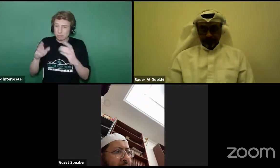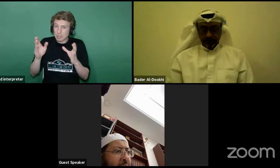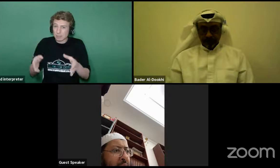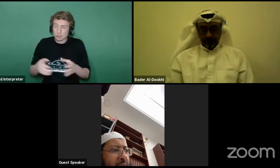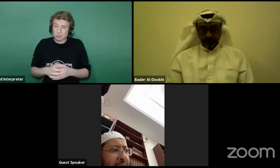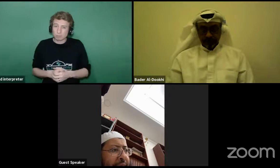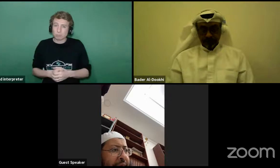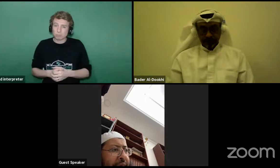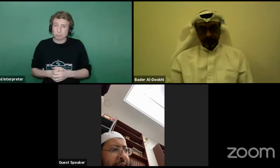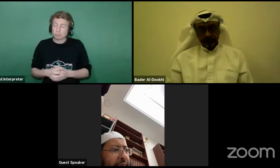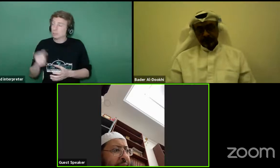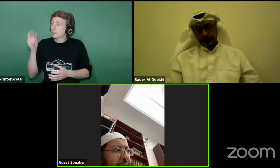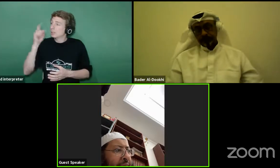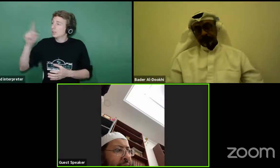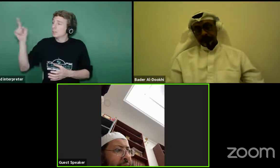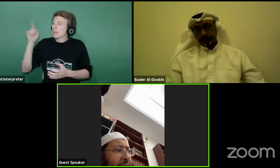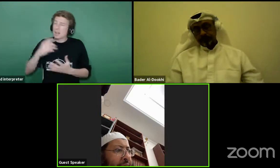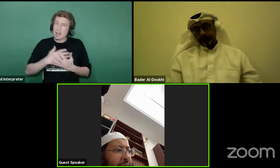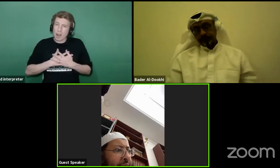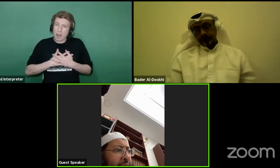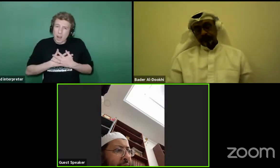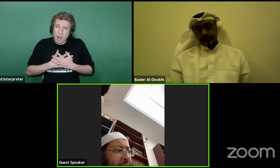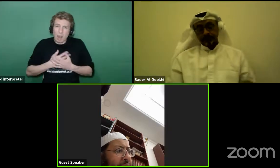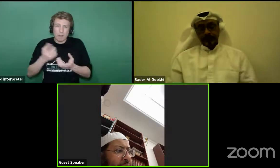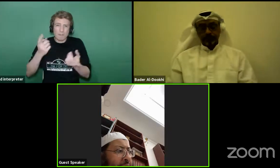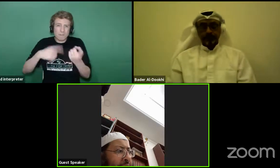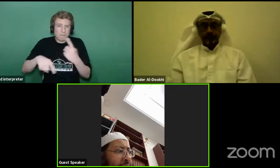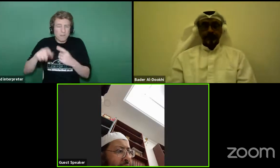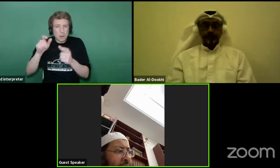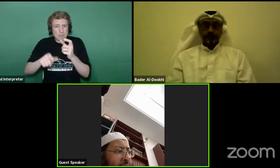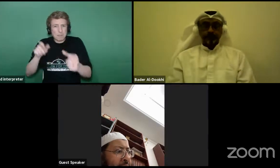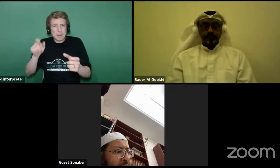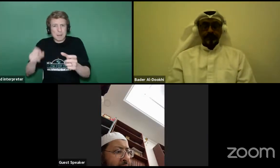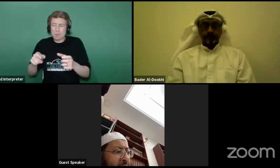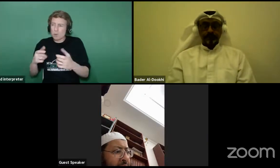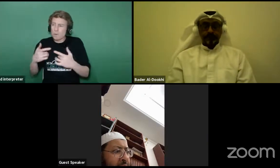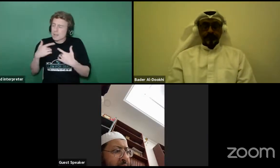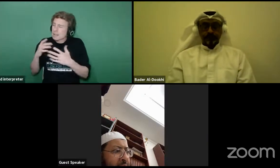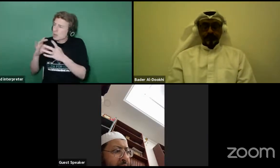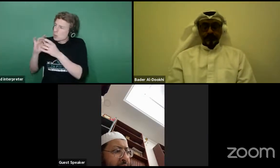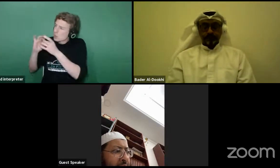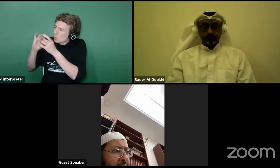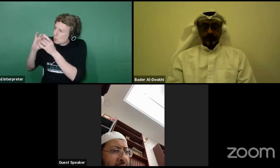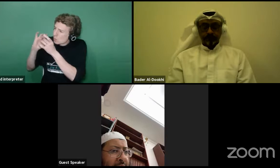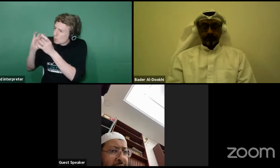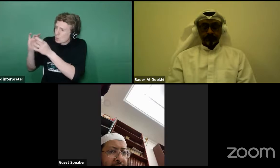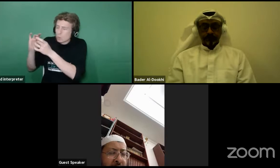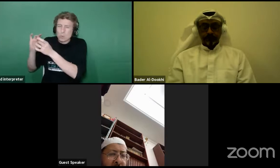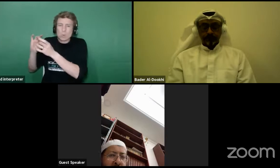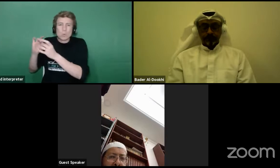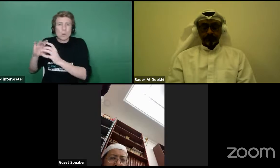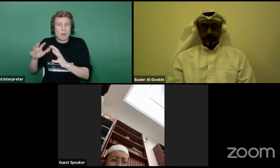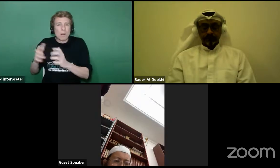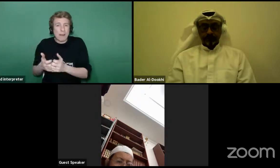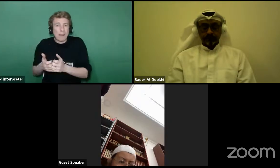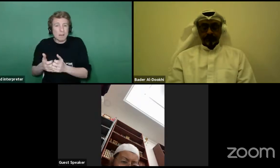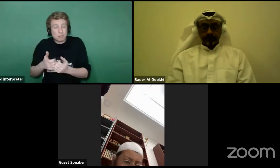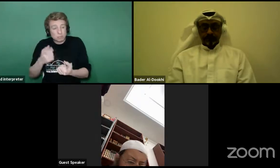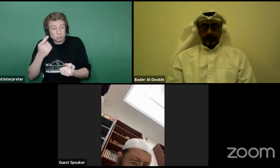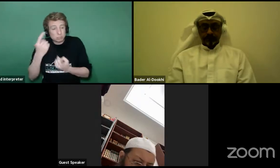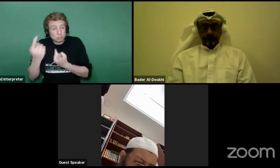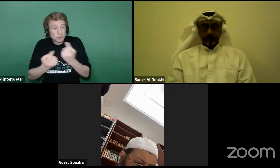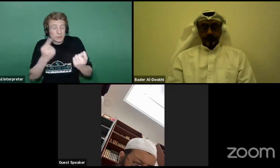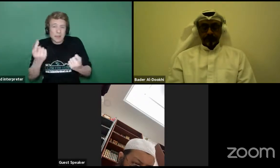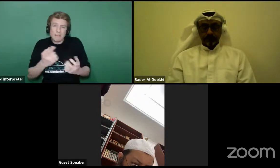His slave draws closeness to Him through leaving those things that the slaves themselves, they